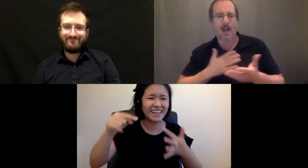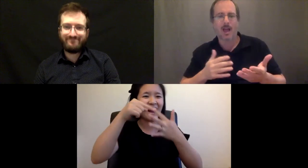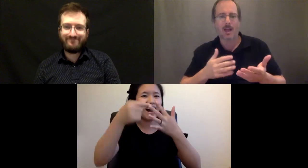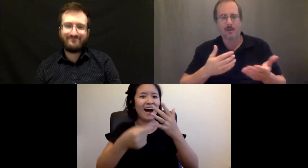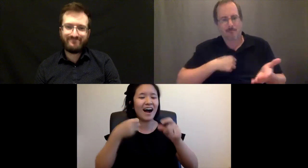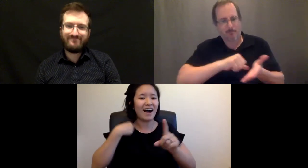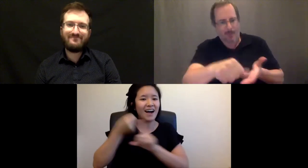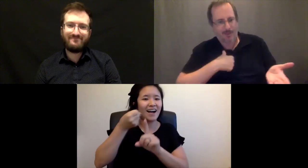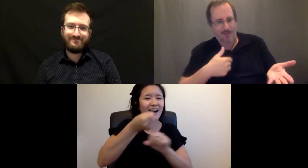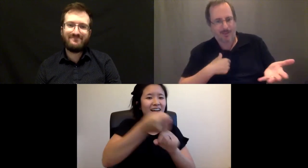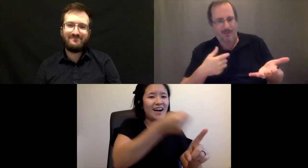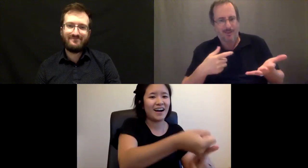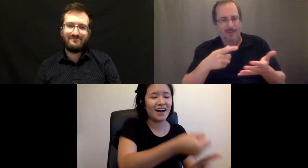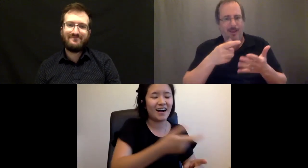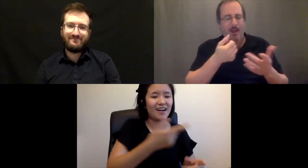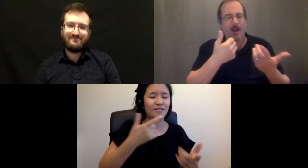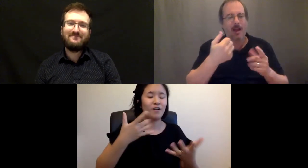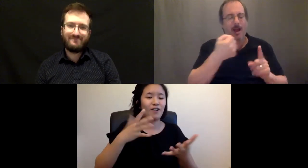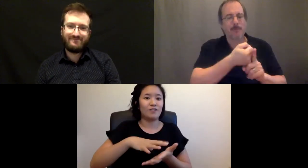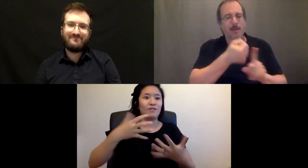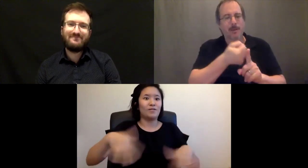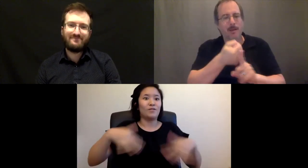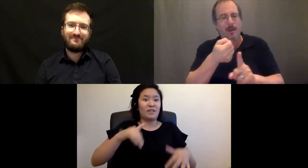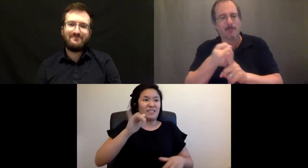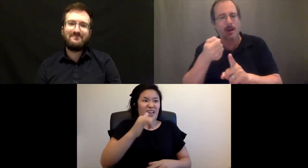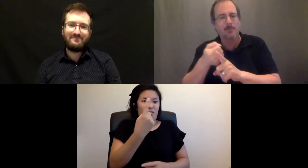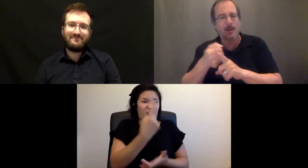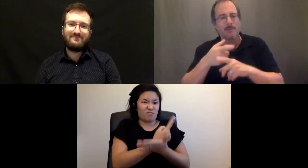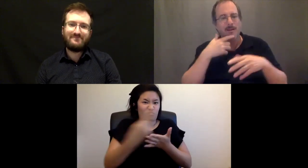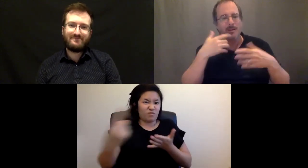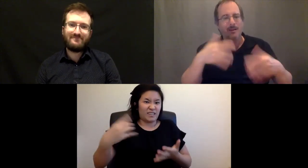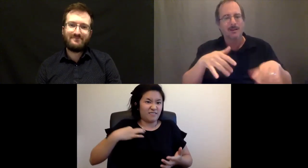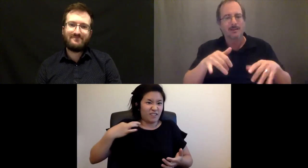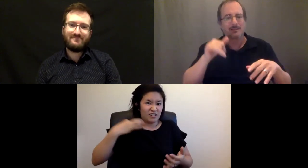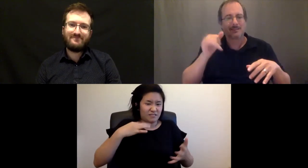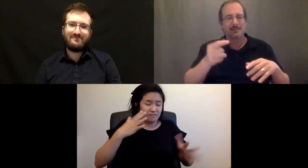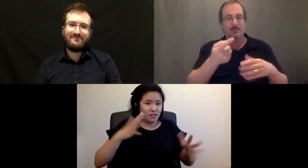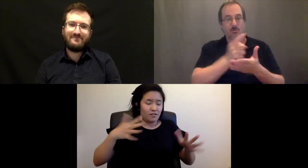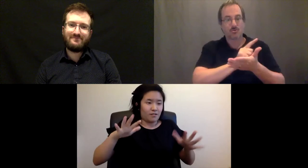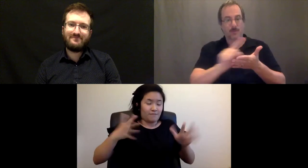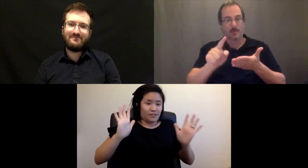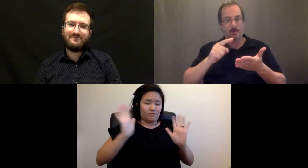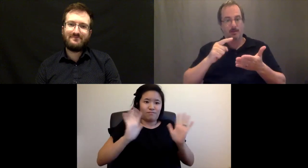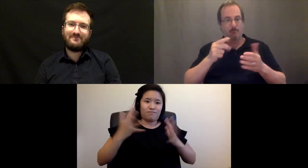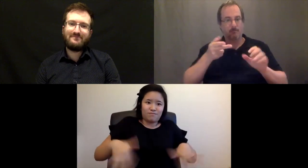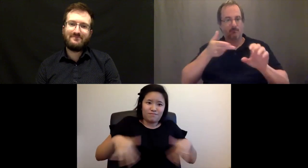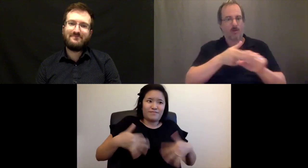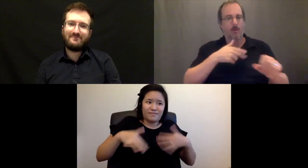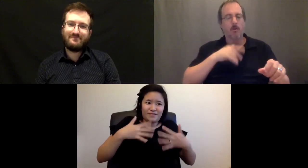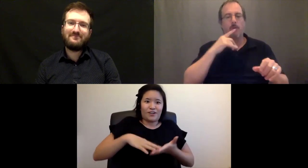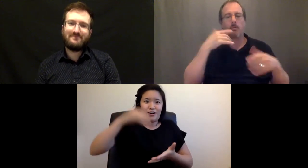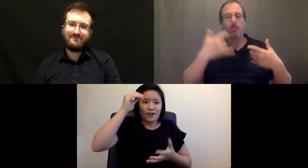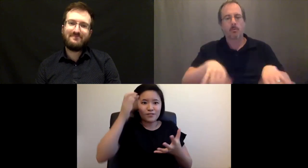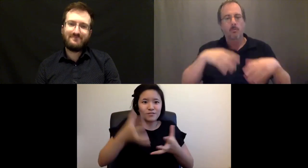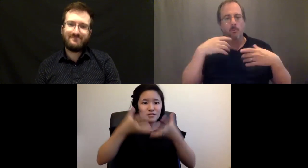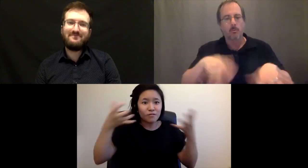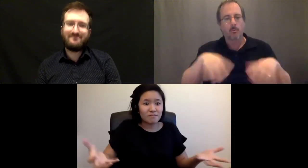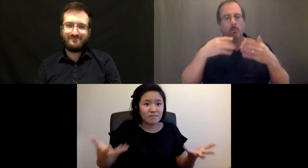not be very happy because they're paying for food and they're paying for a service. And I volunteered in this environment for a week and